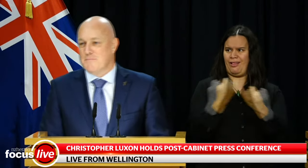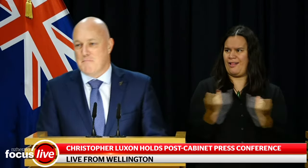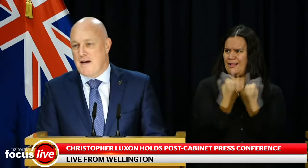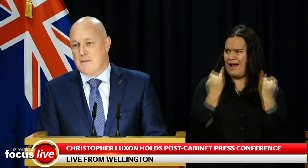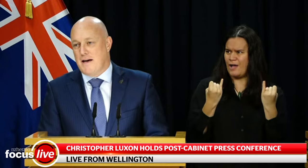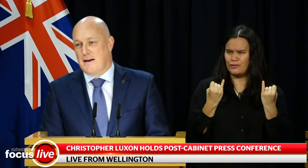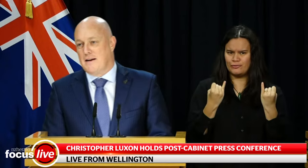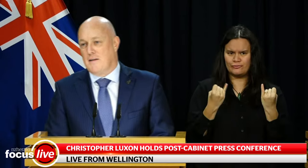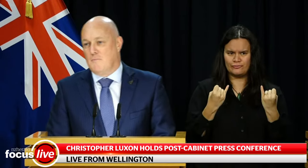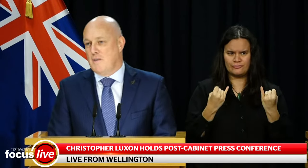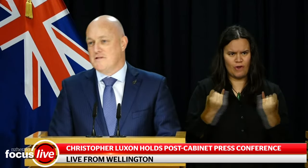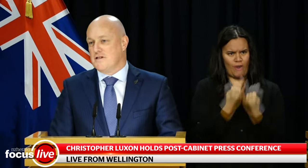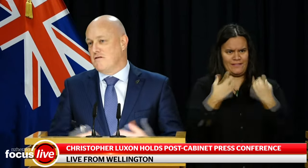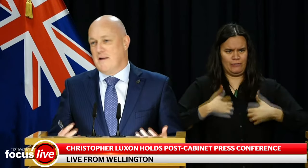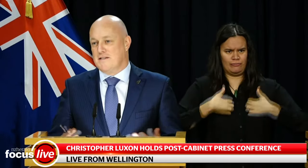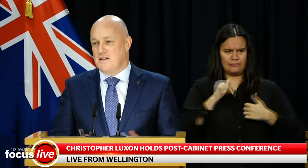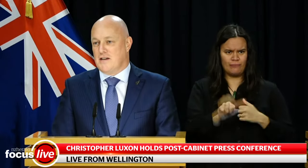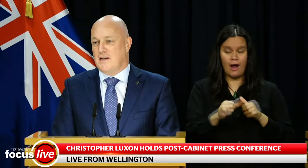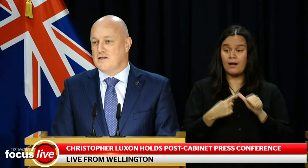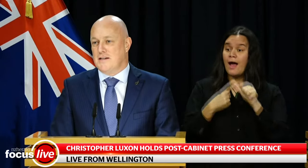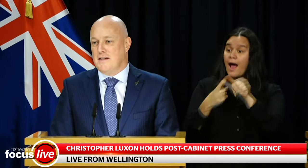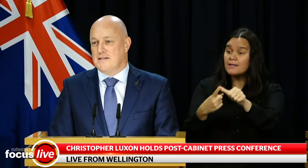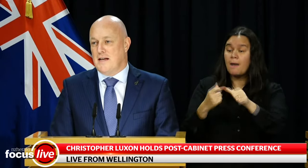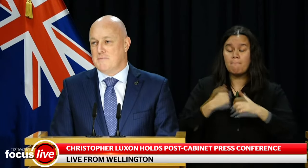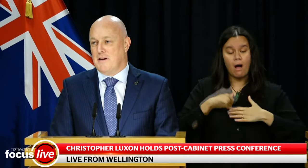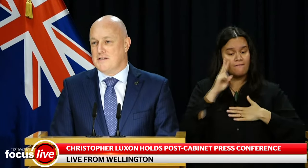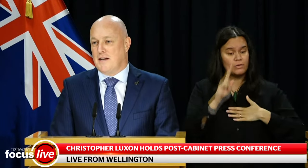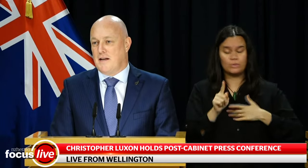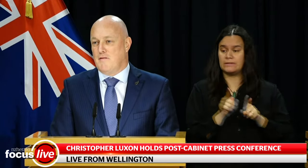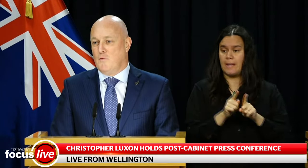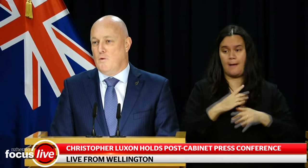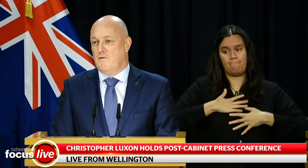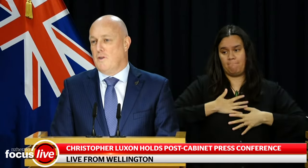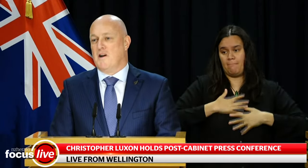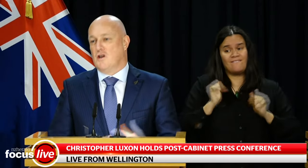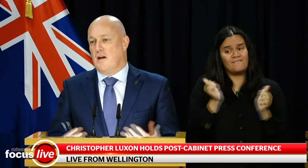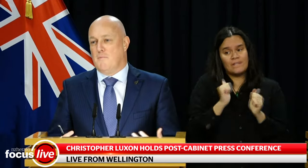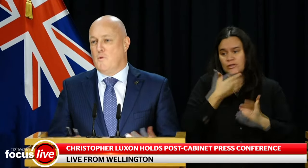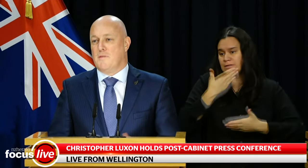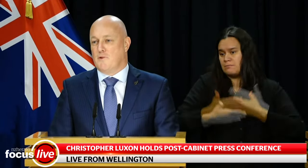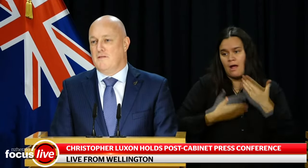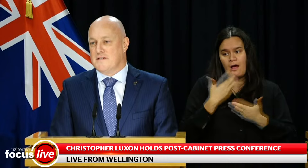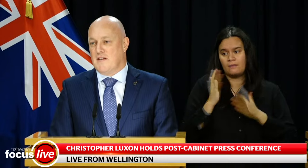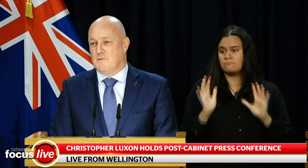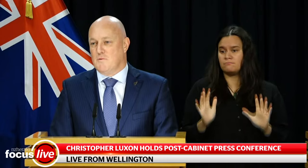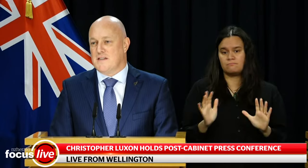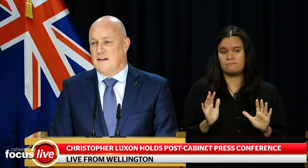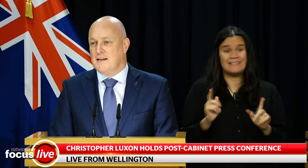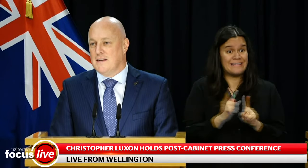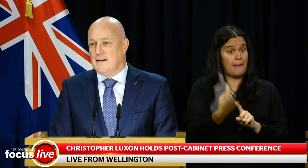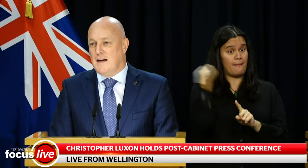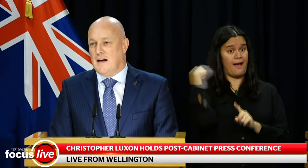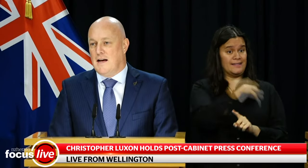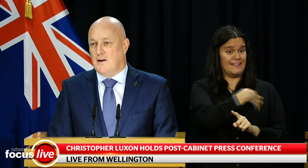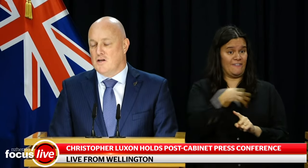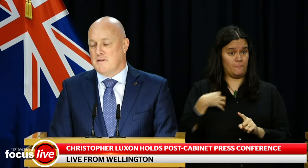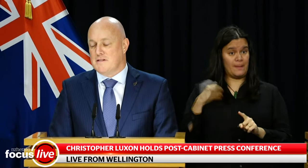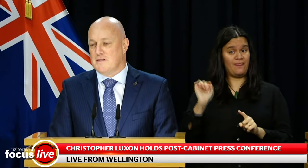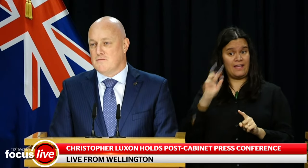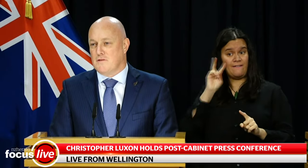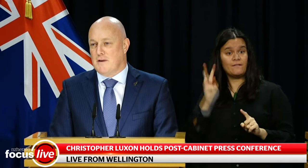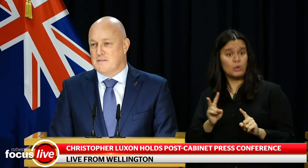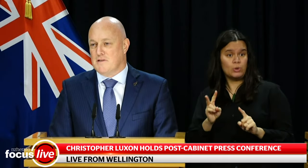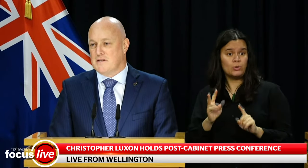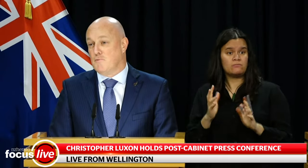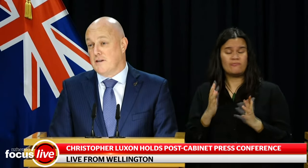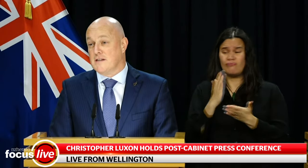any decisions being made about it. My position remains unchanged, as it has been articulated before, very much aligned with where the previous government was heading, and ultimately it's